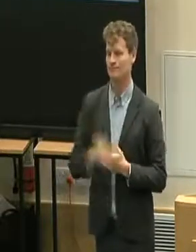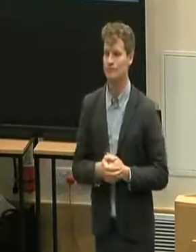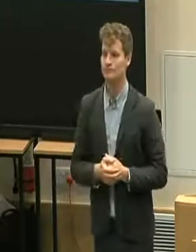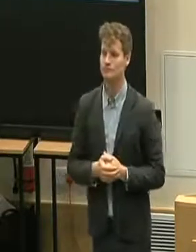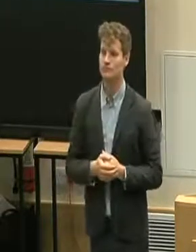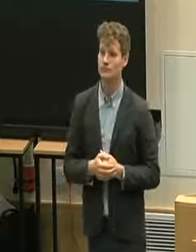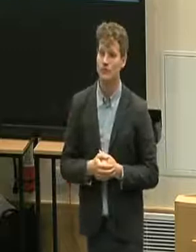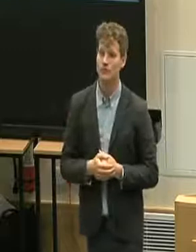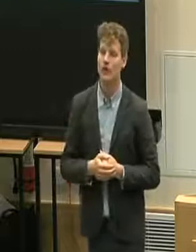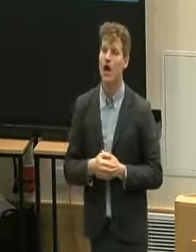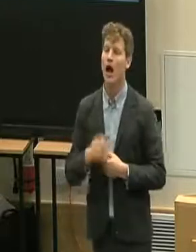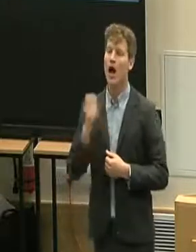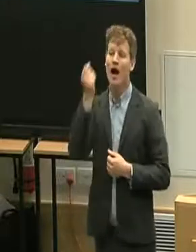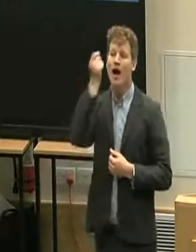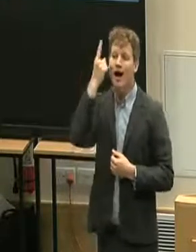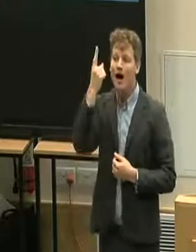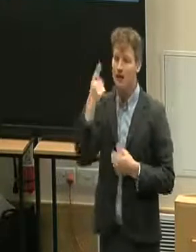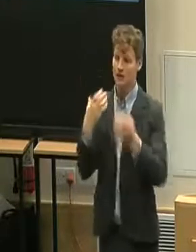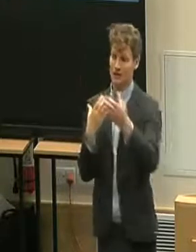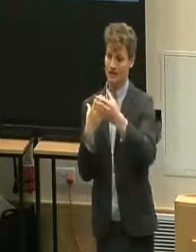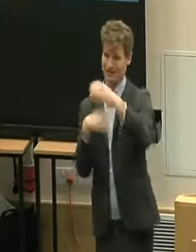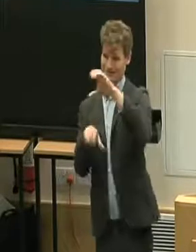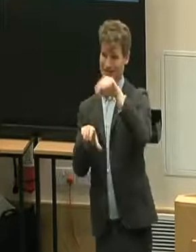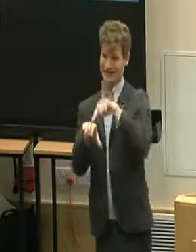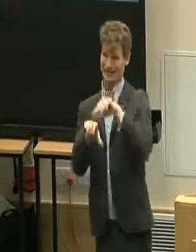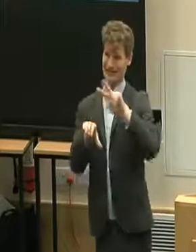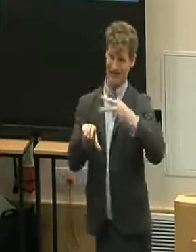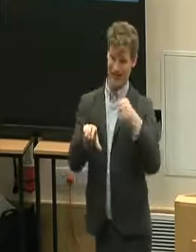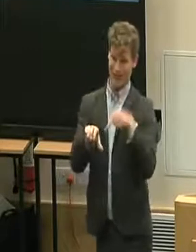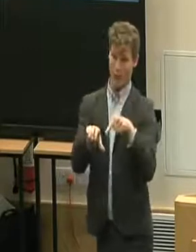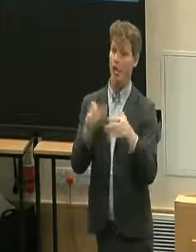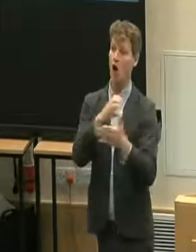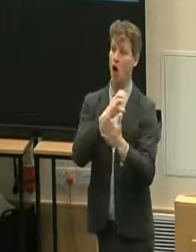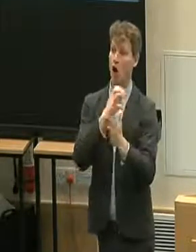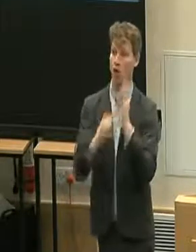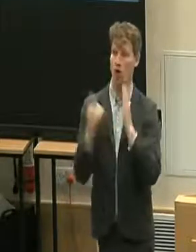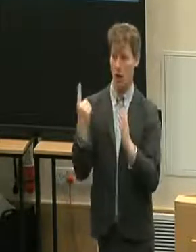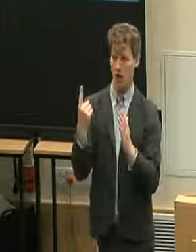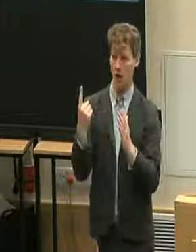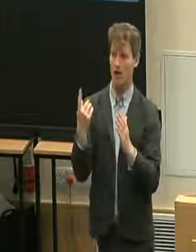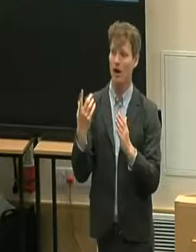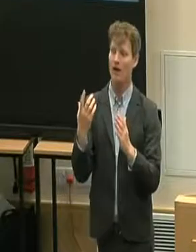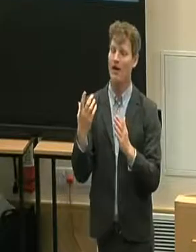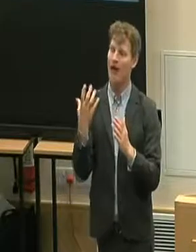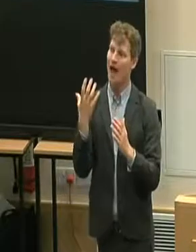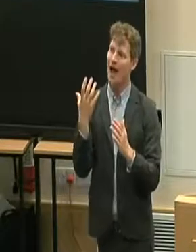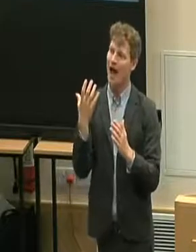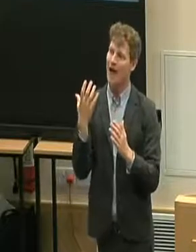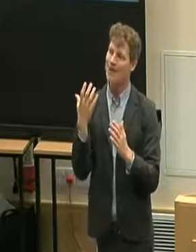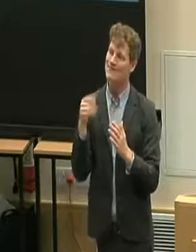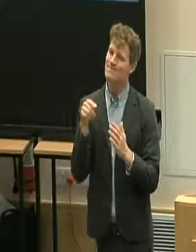of disability. The second part of Article 1 is a way of